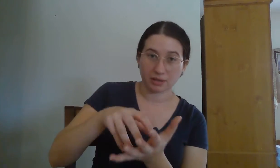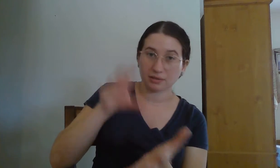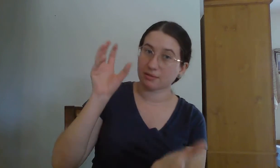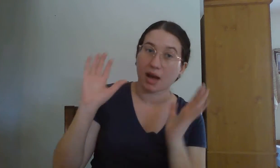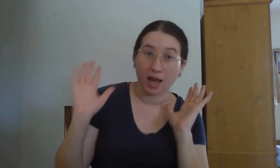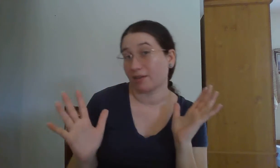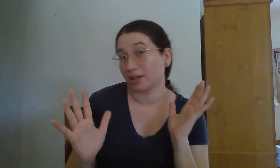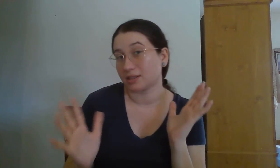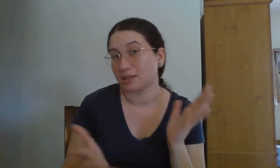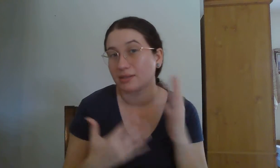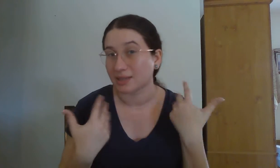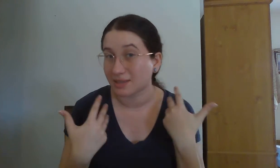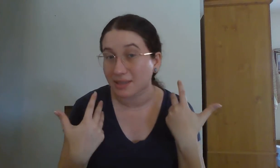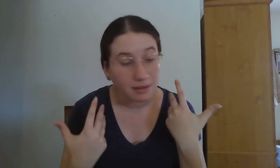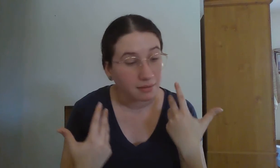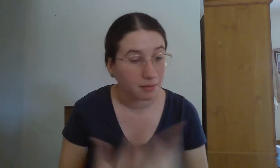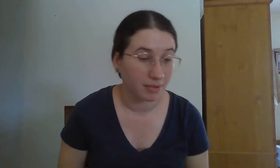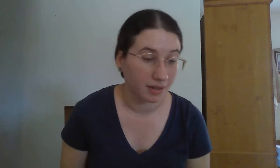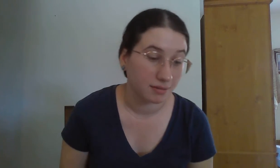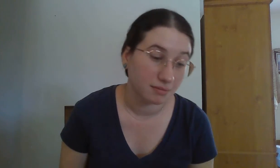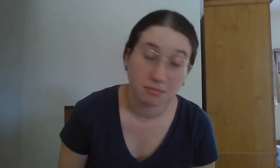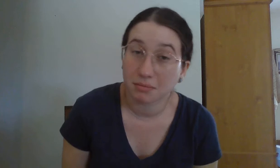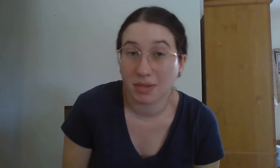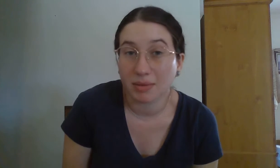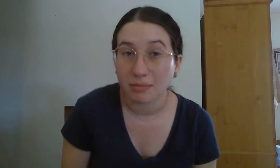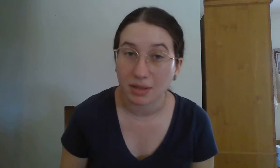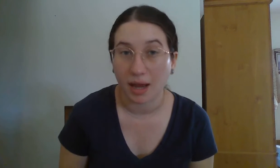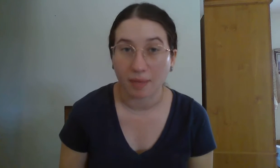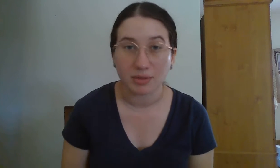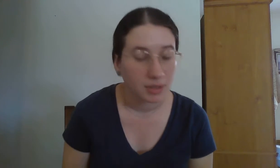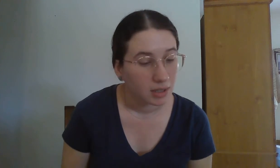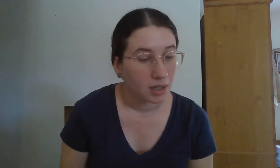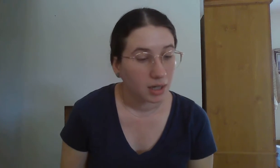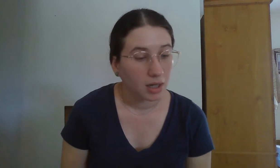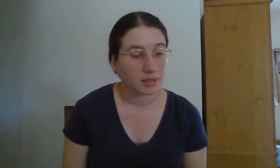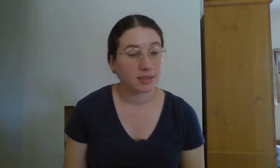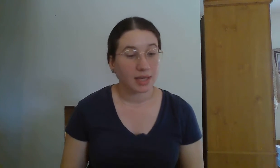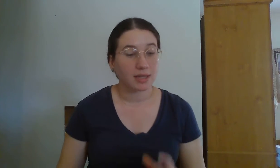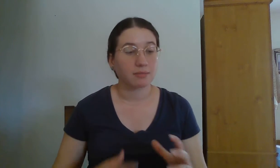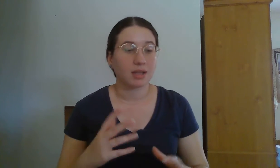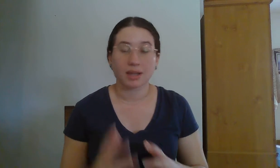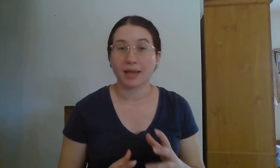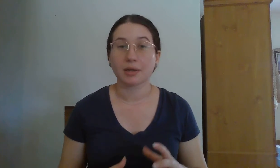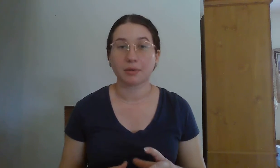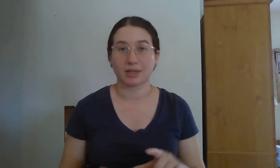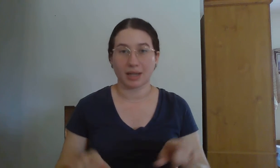this. I have honestly not seen it, but maybe it can happen. Same, like, or